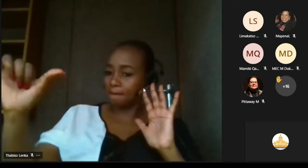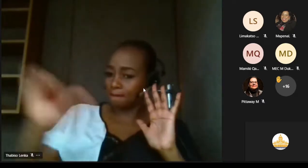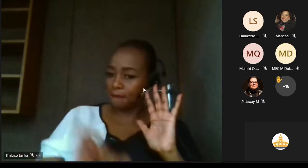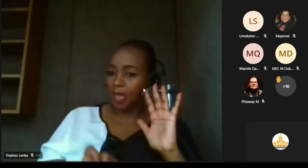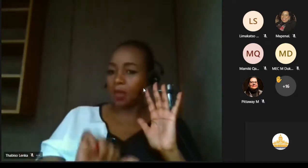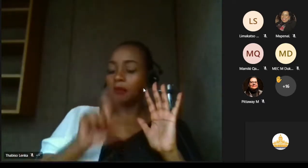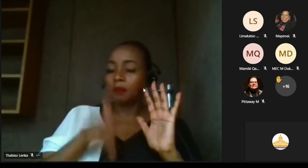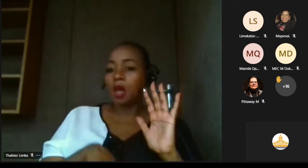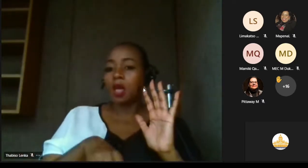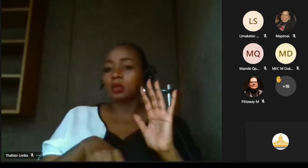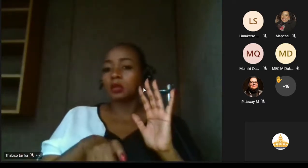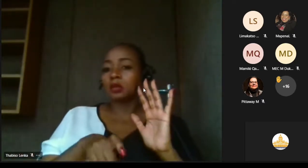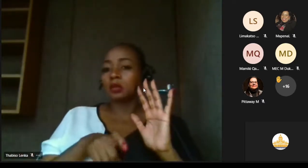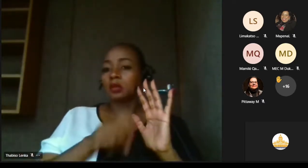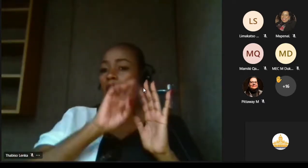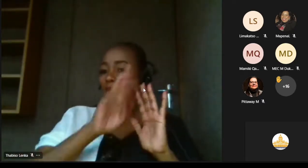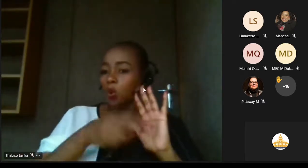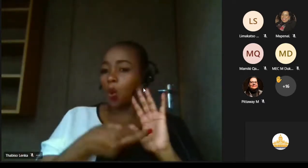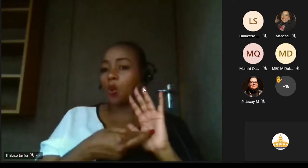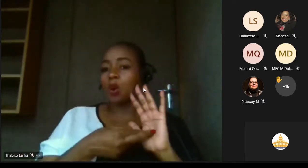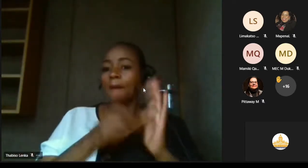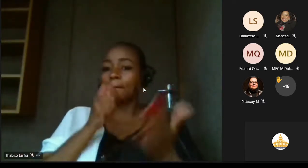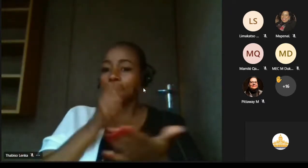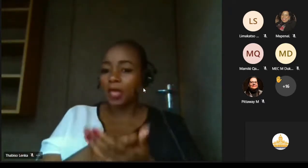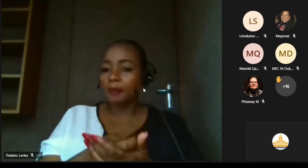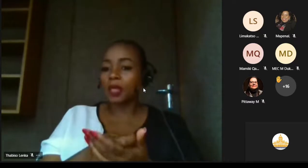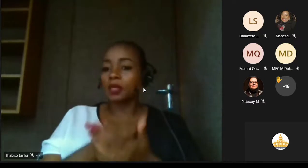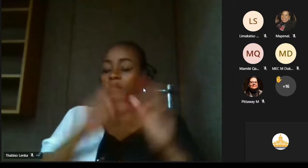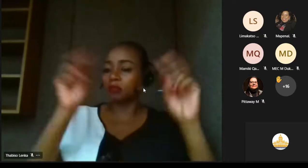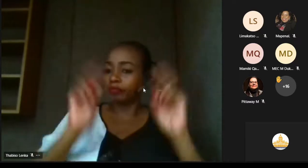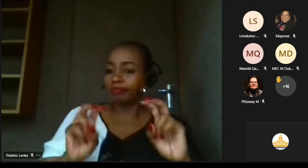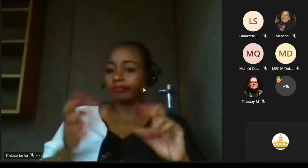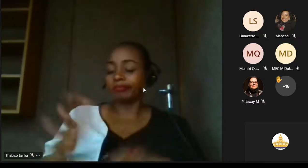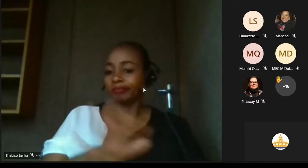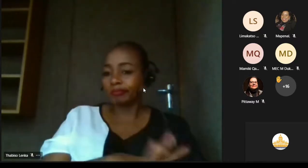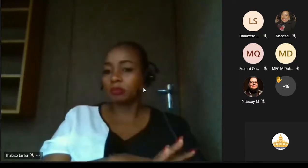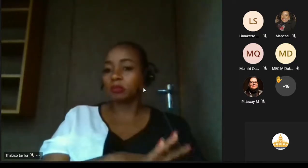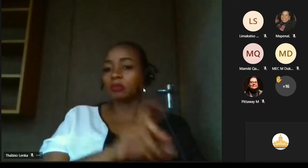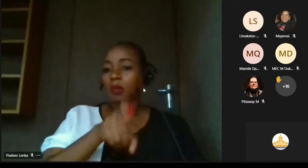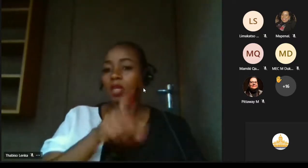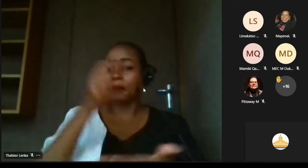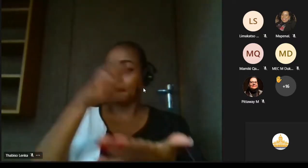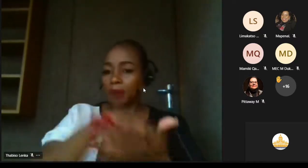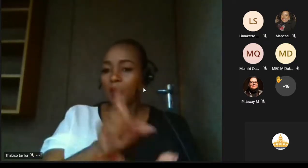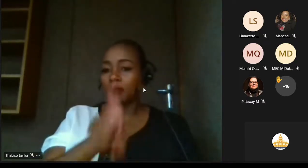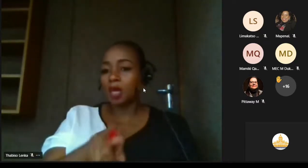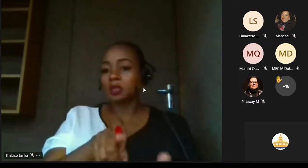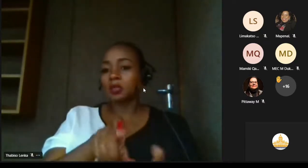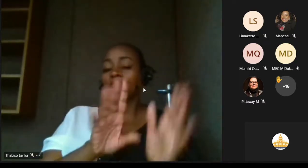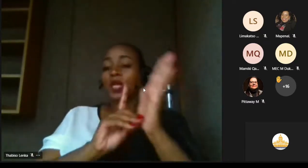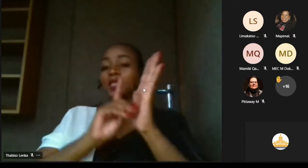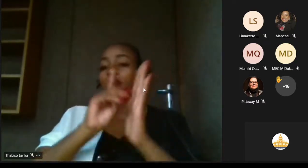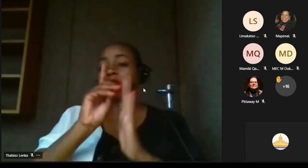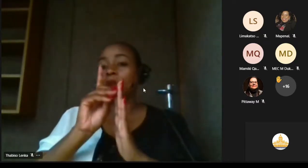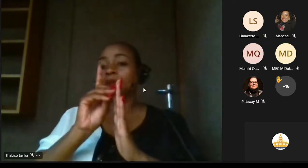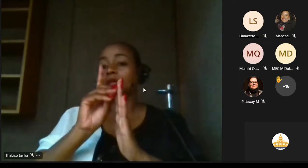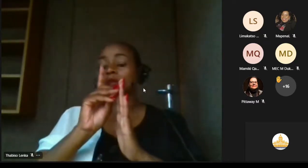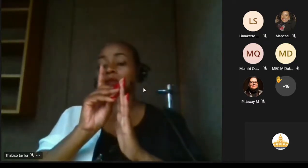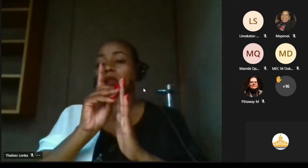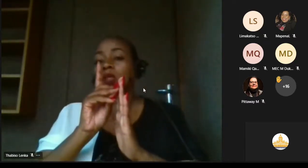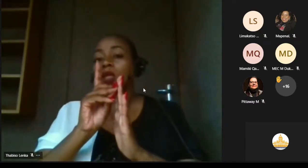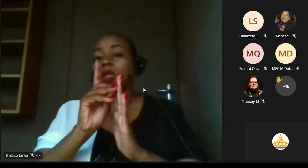the district development model, payment strategy towards water boards, ESCOM and third-party payments, building developing a strong